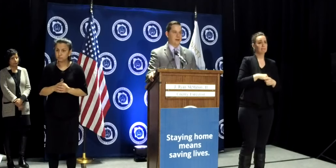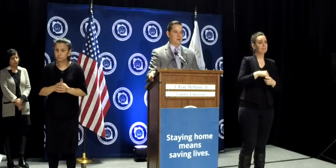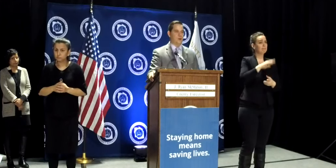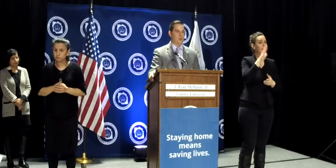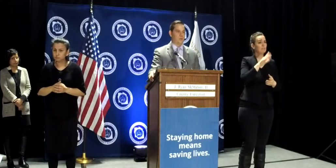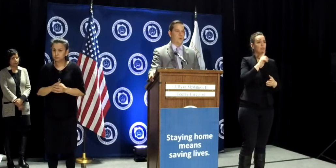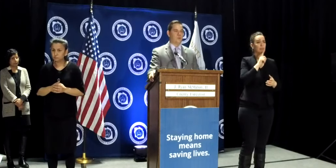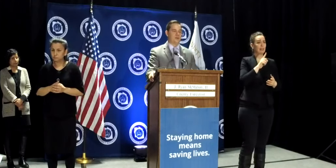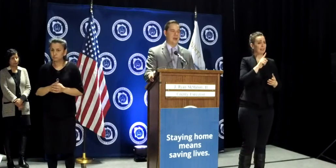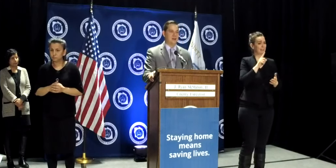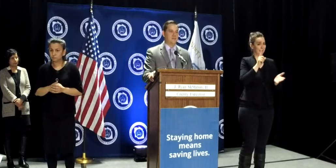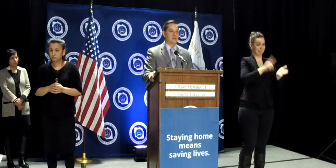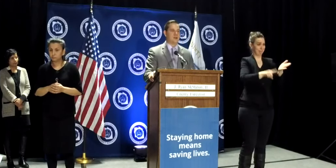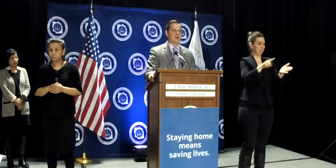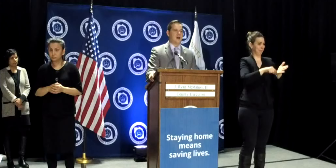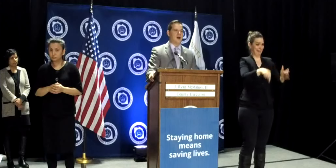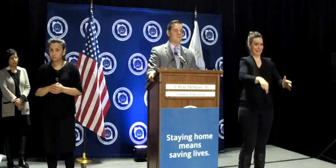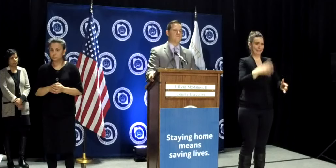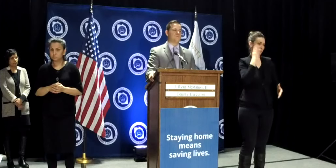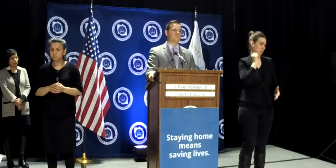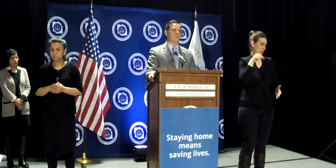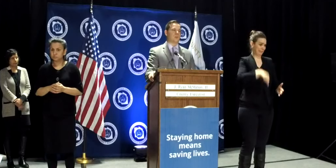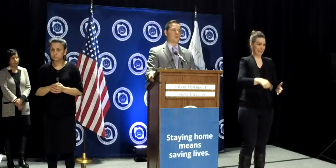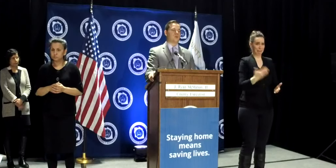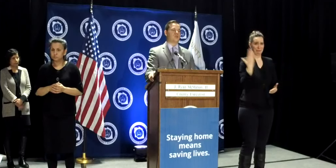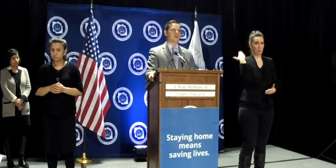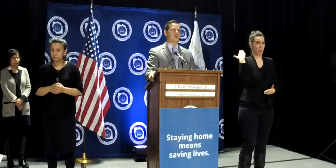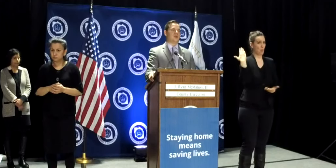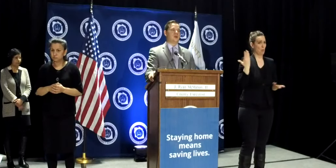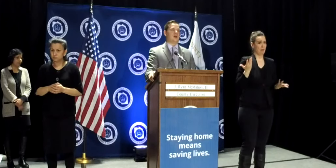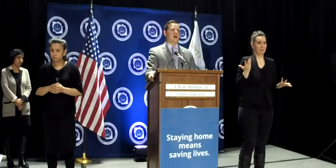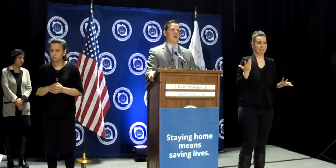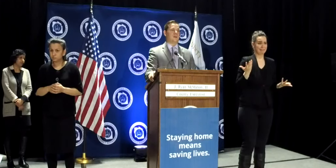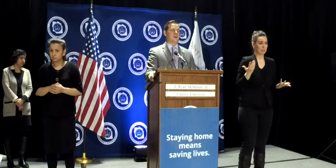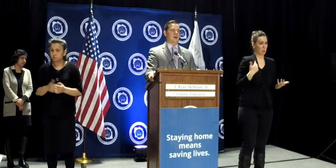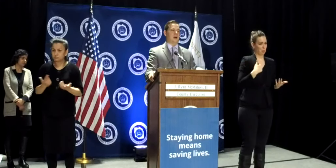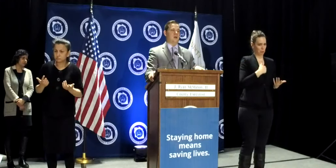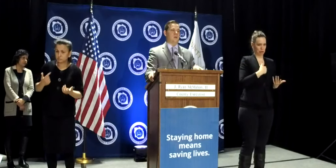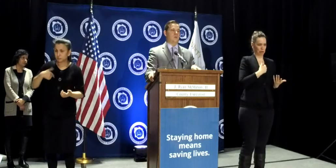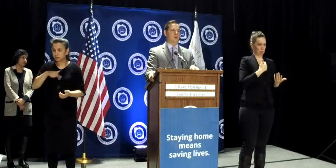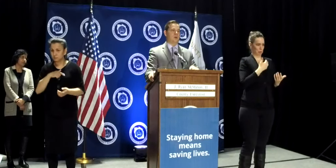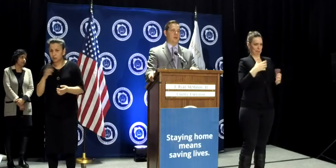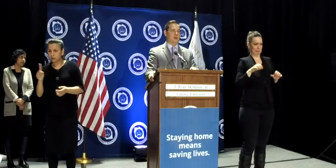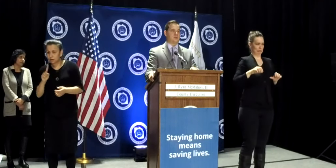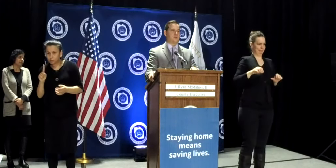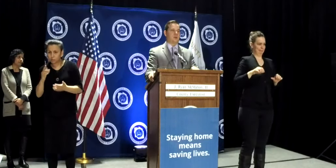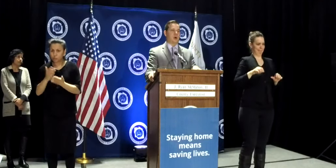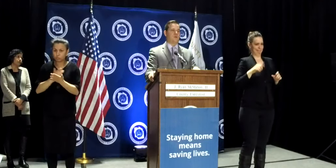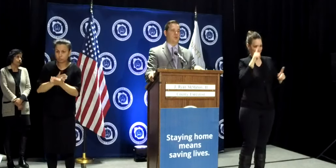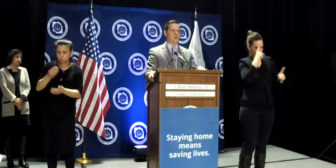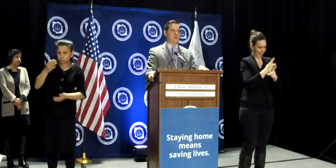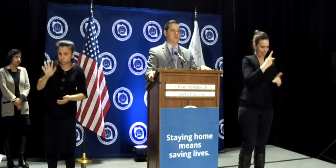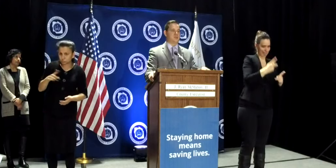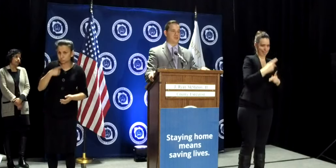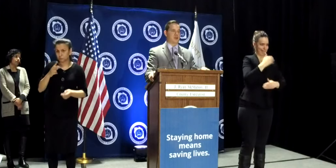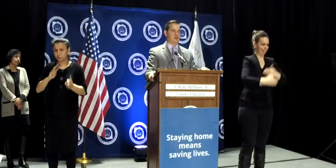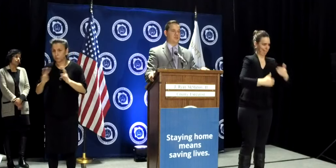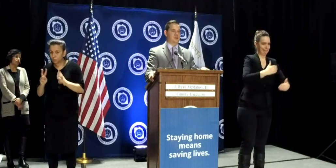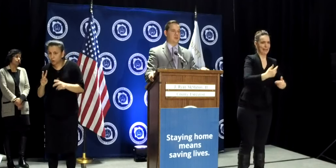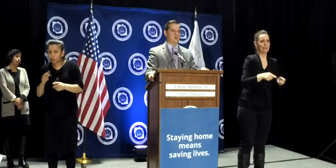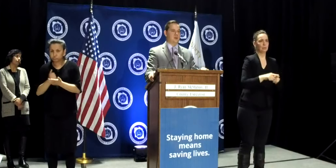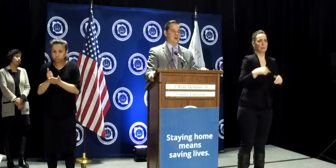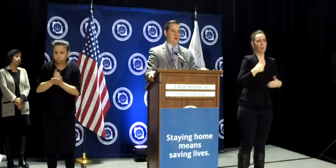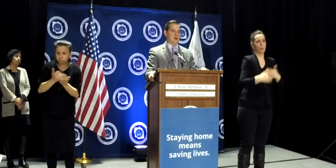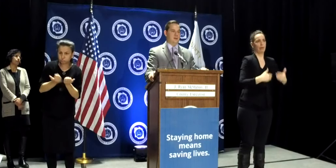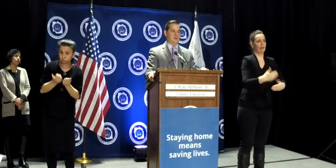so we got to go with what we have. We still, we know that some of our law enforcement agencies are starting